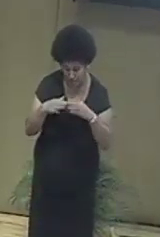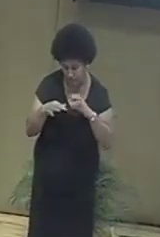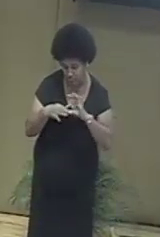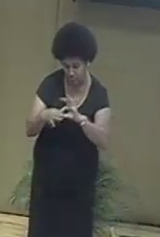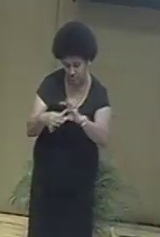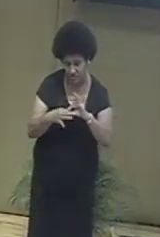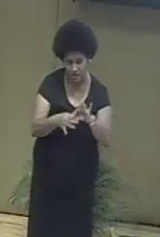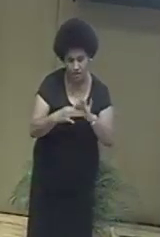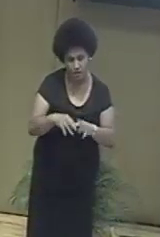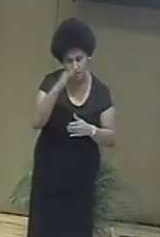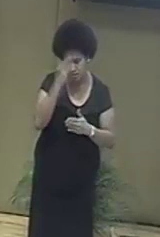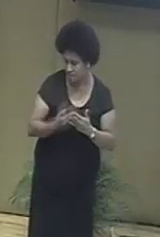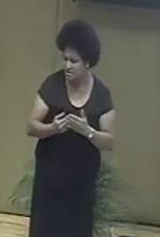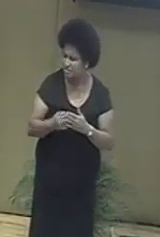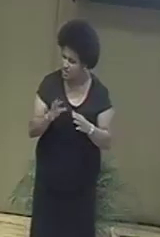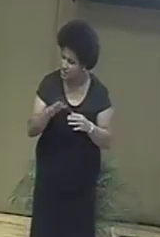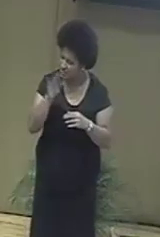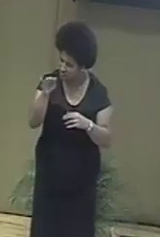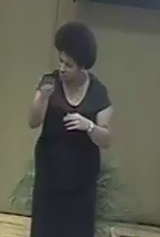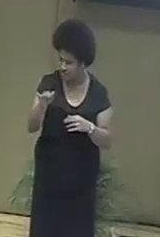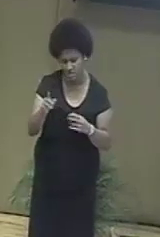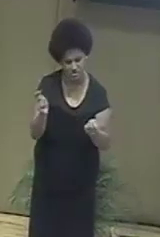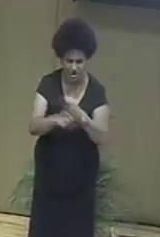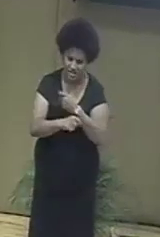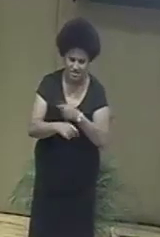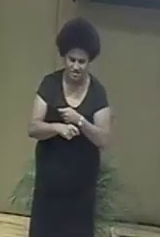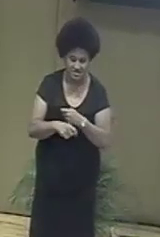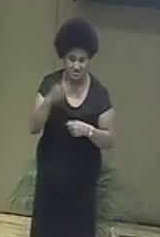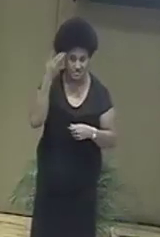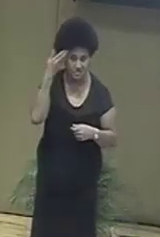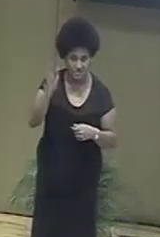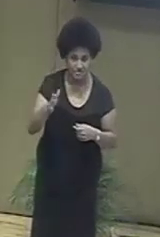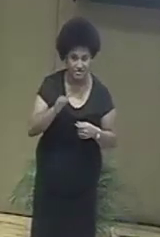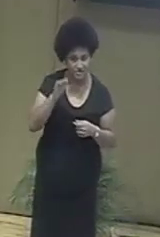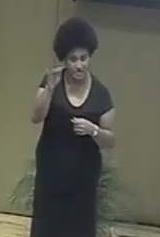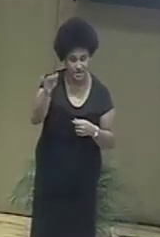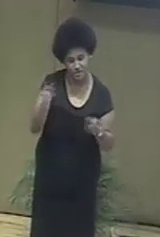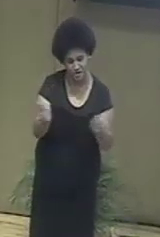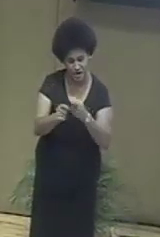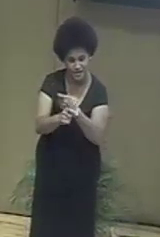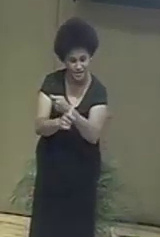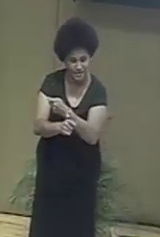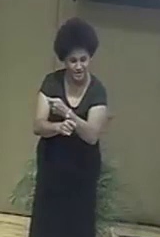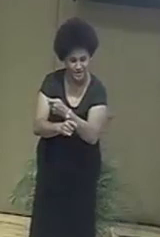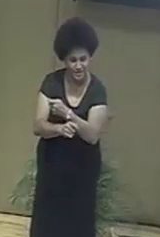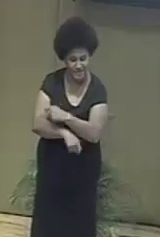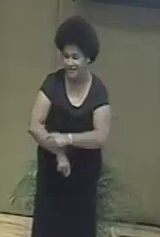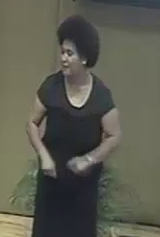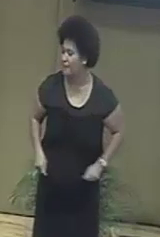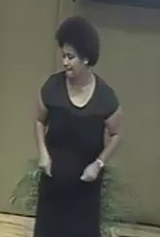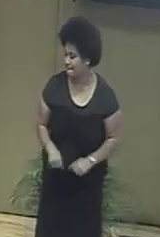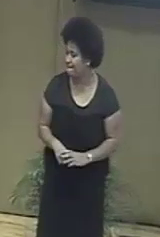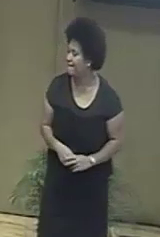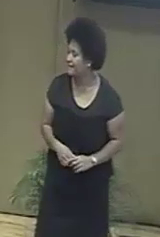It's just another tool. It will be replaced. LMSs won't live forever. I can guarantee they will not live forever. Chalk